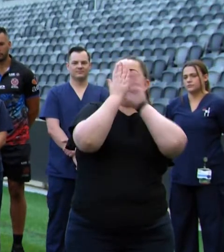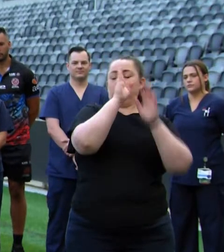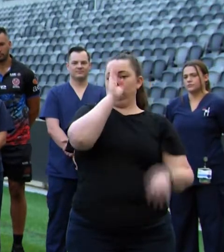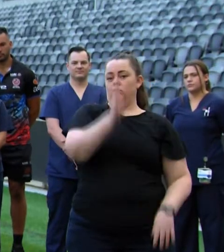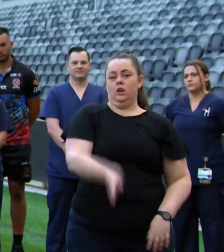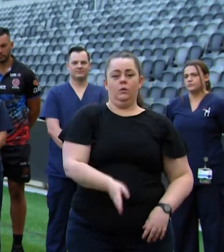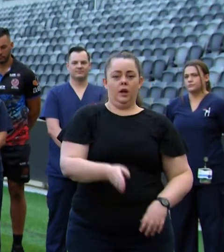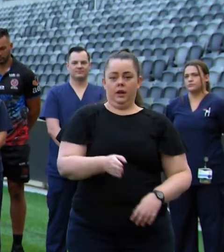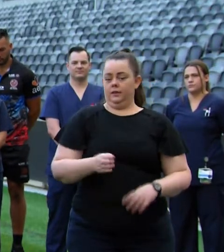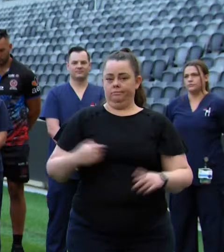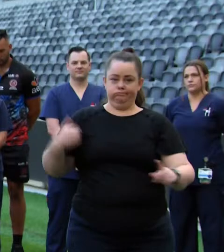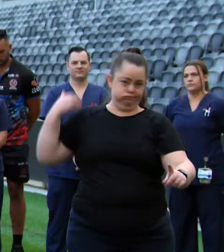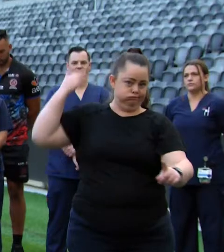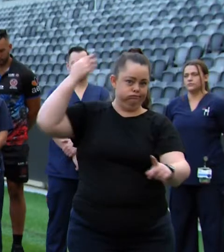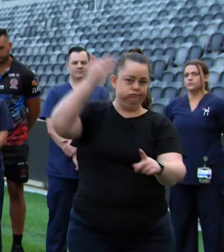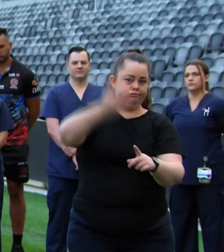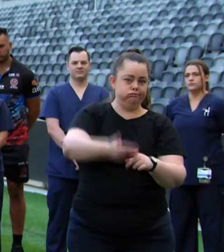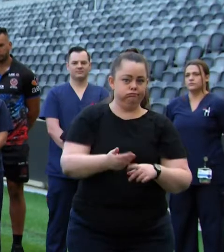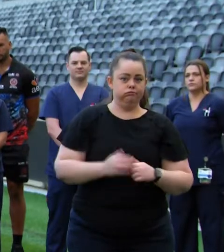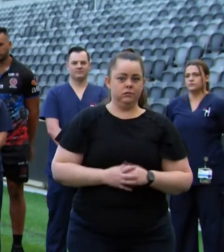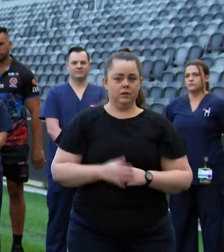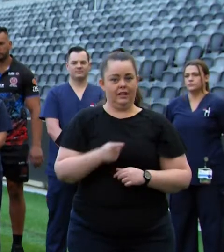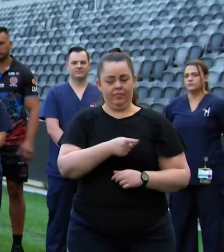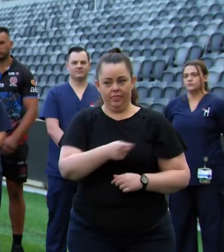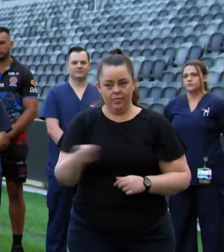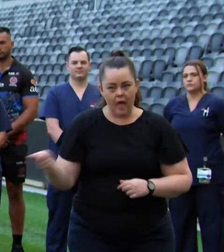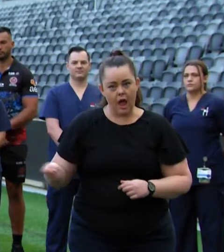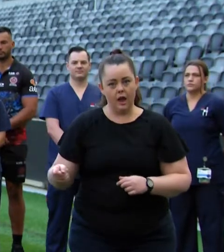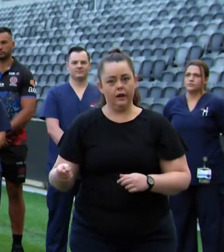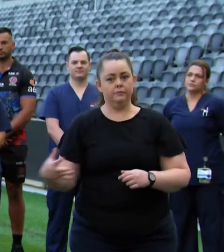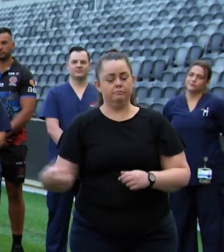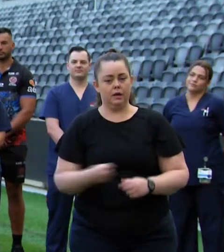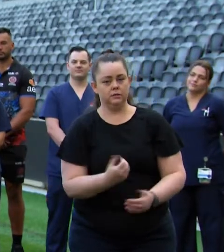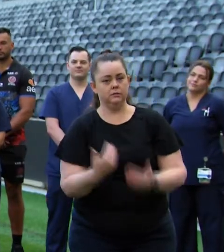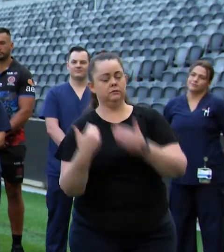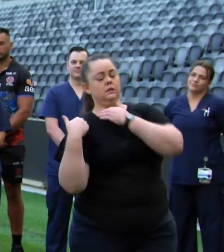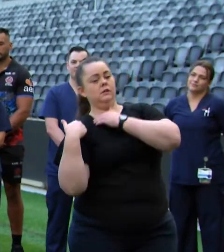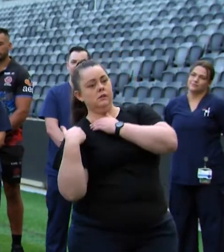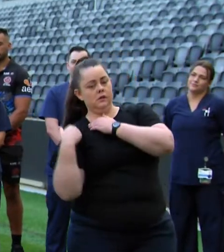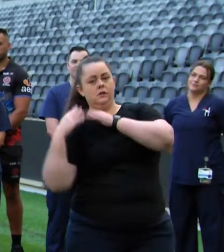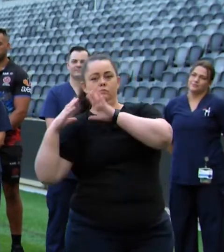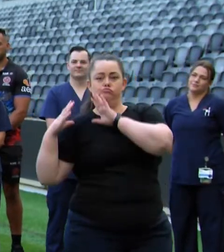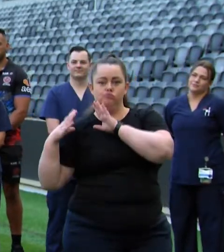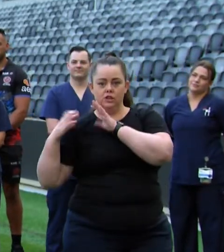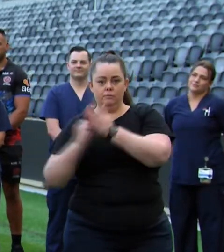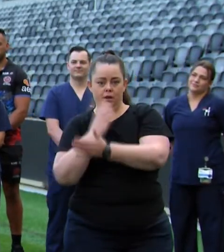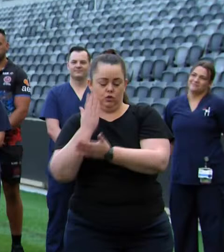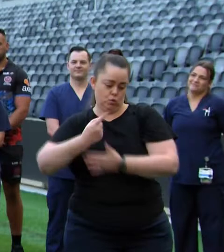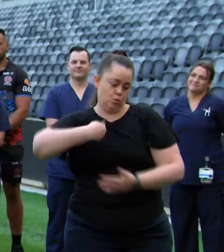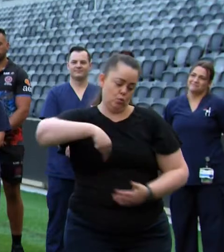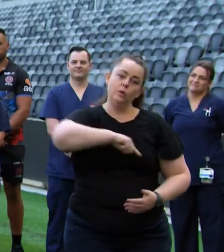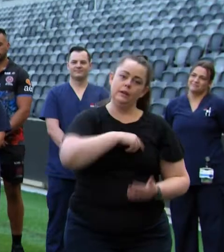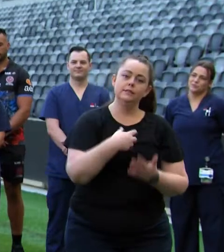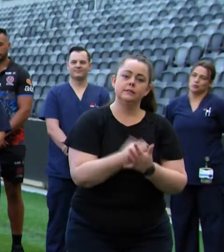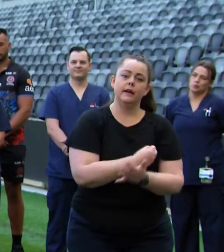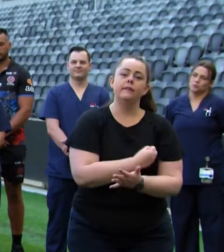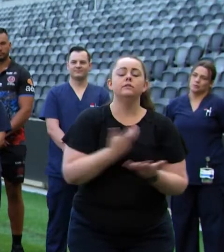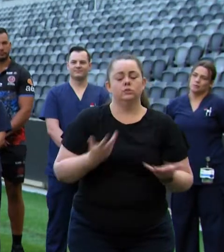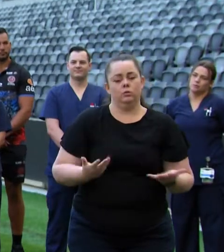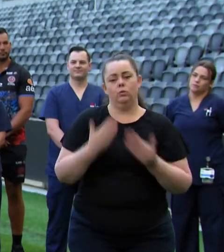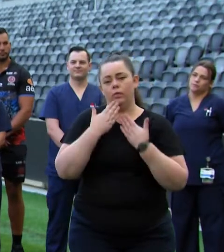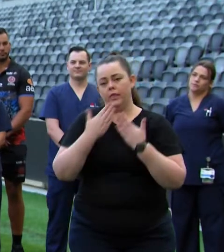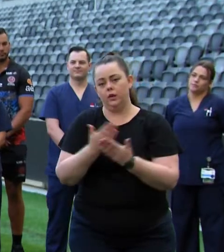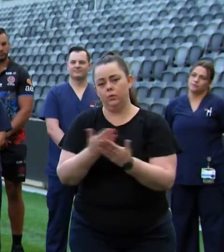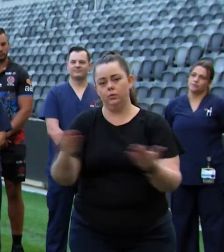the pressure that has kept us all safe. So on behalf of the government and the broader community, I thank all nurses and all medical practitioners,